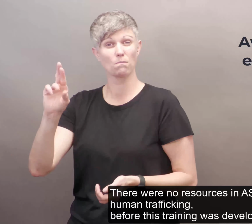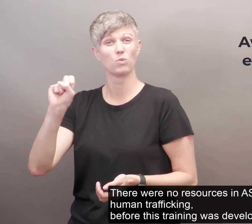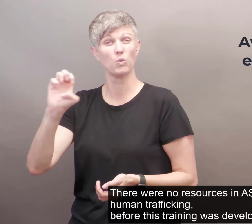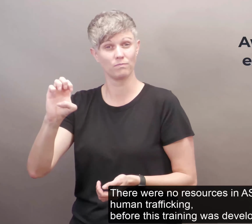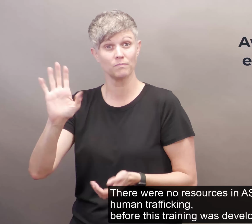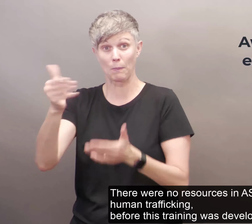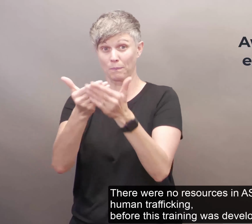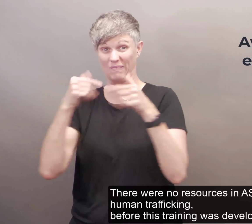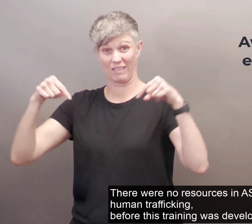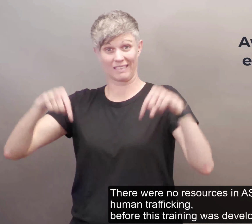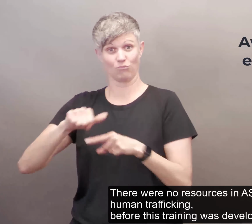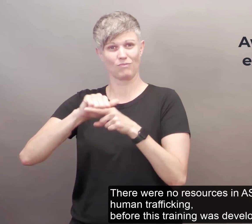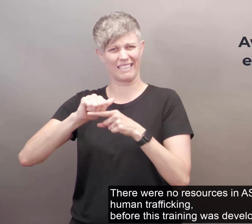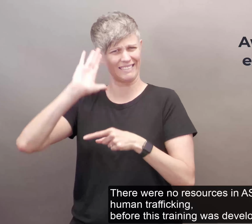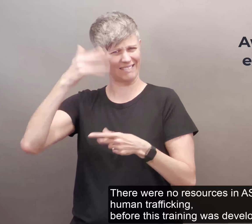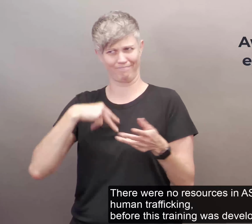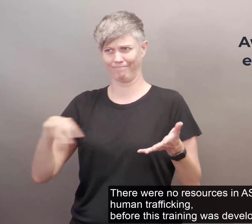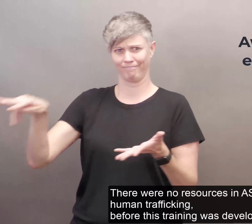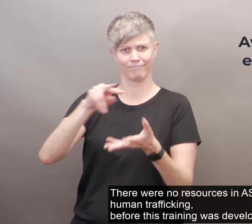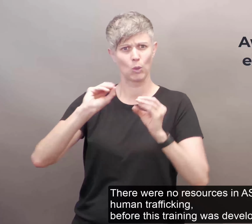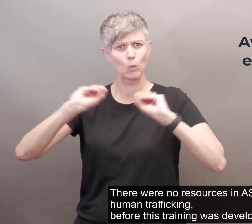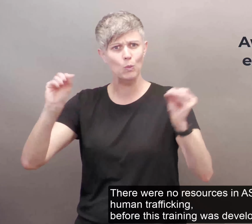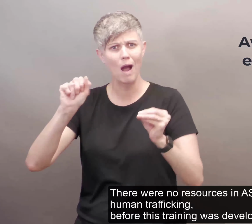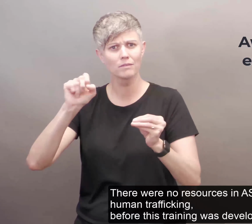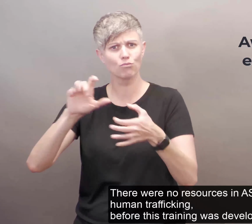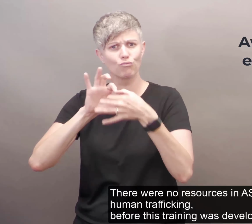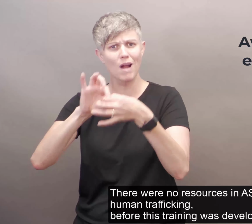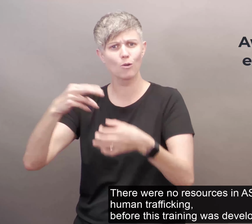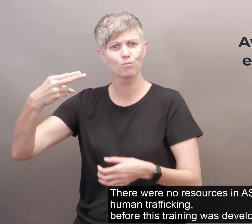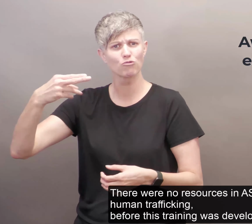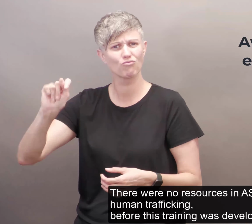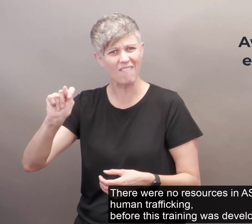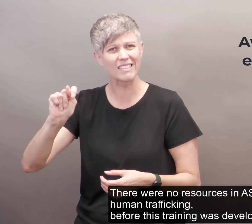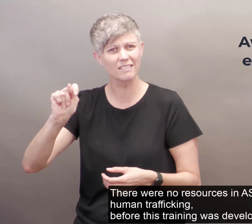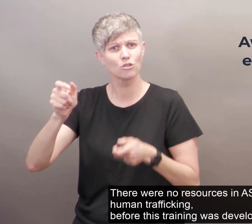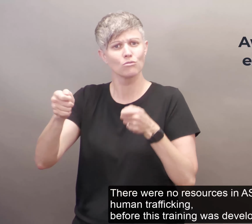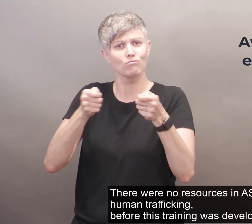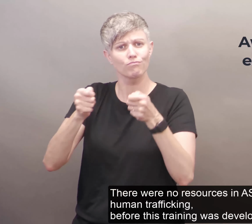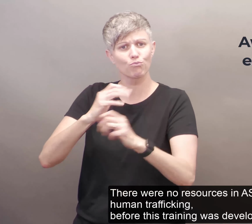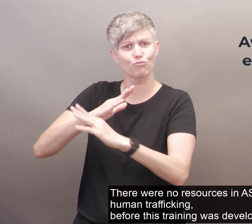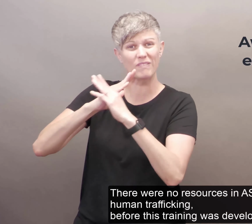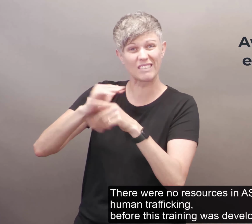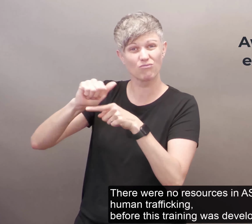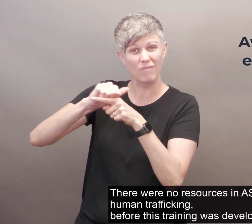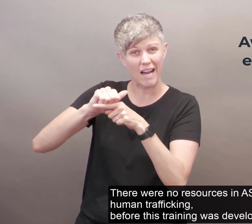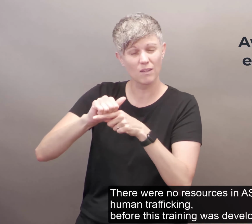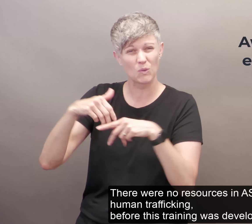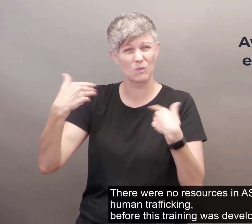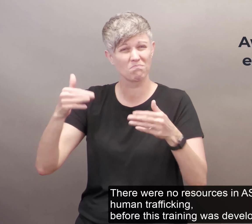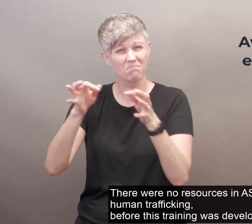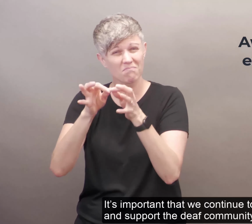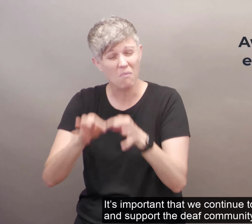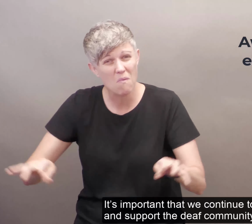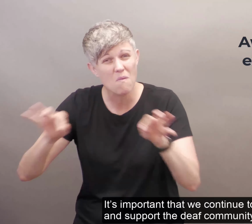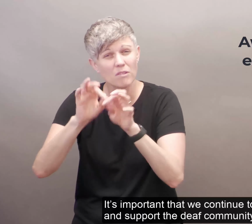was developed, there were no resources in American Sign Language about human trafficking. This leads to a general lack of awareness